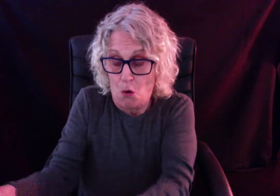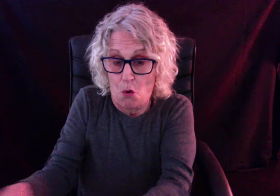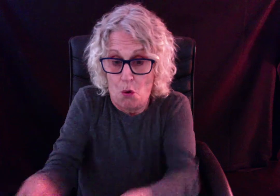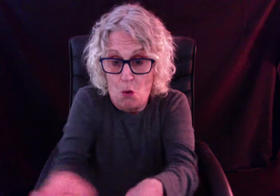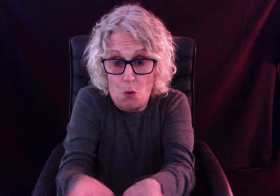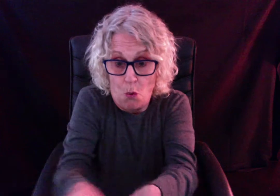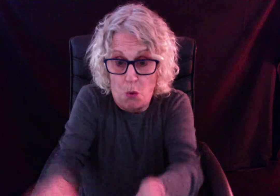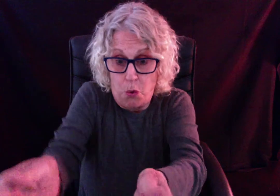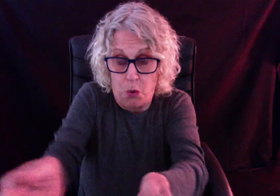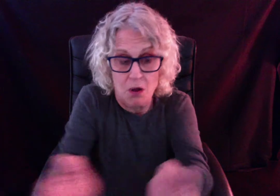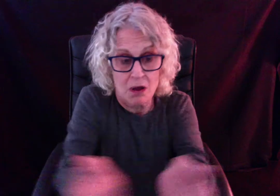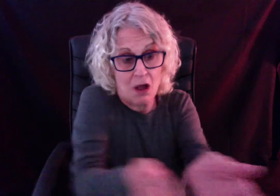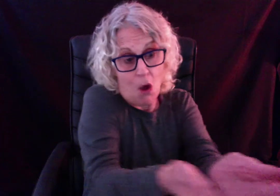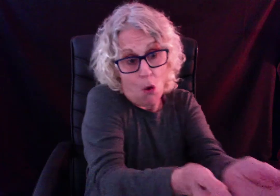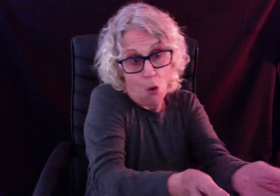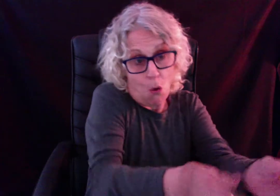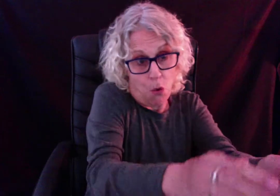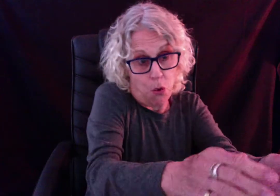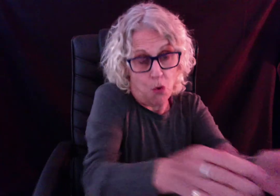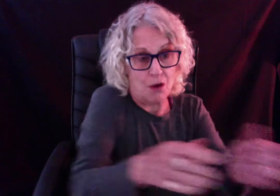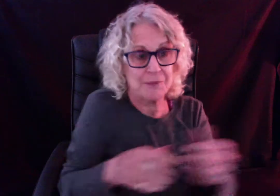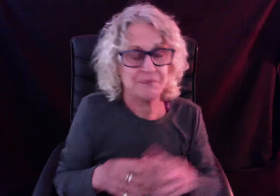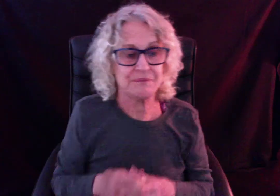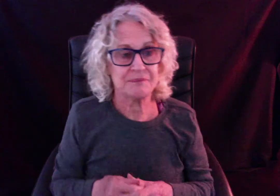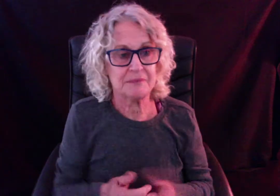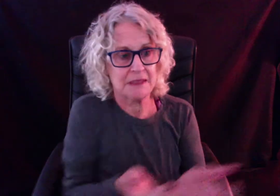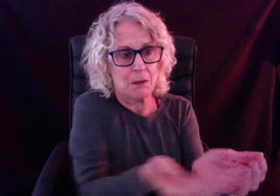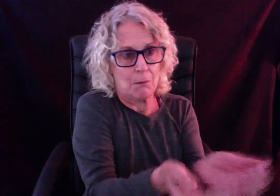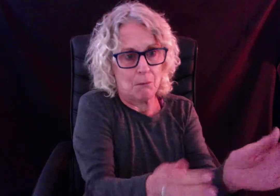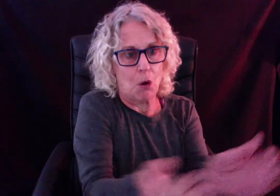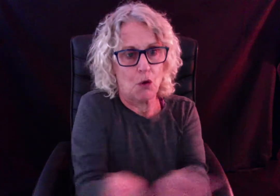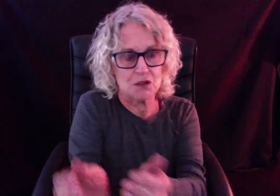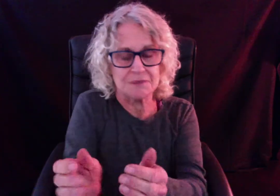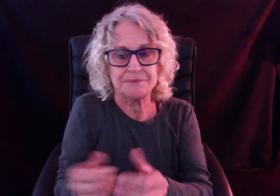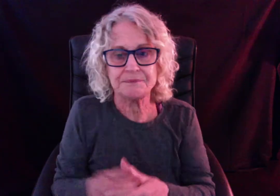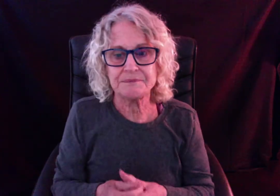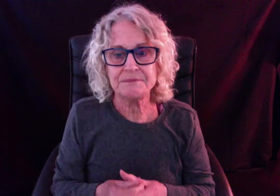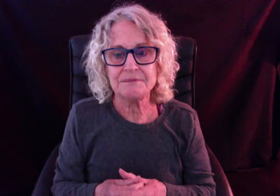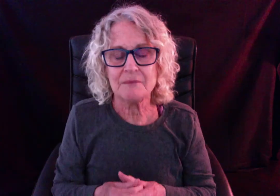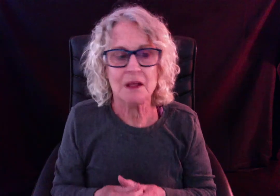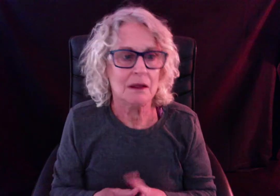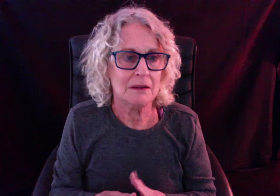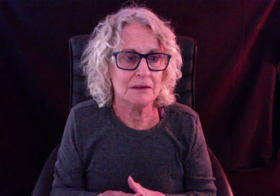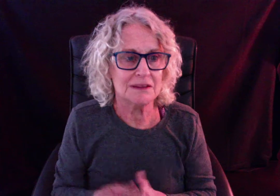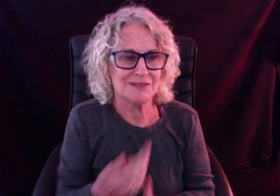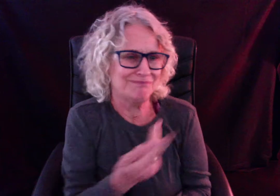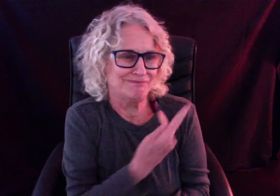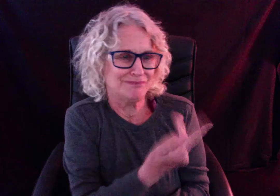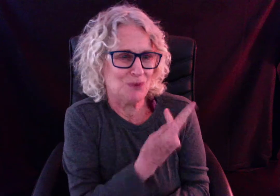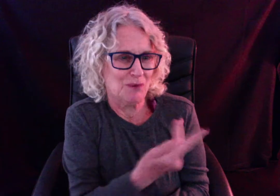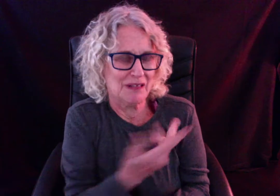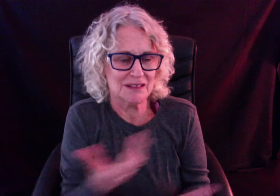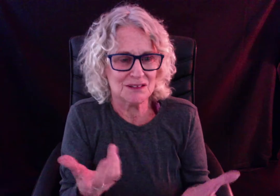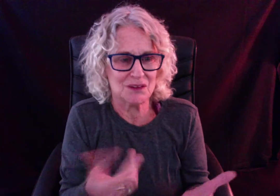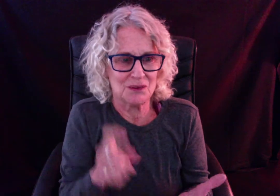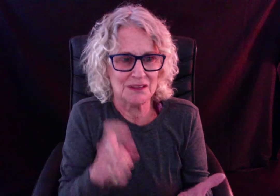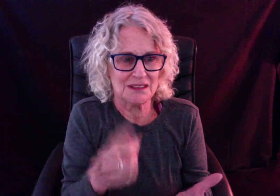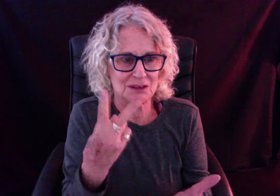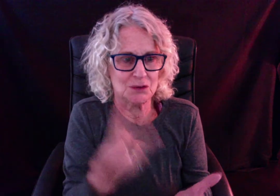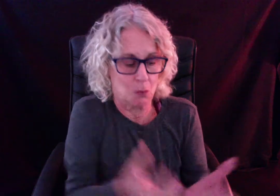the other bowl. So you have the lettuce bowls. And it's just the two of us, so just needed 2 bowls. So now I